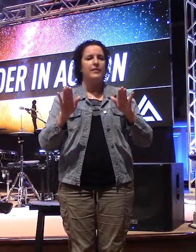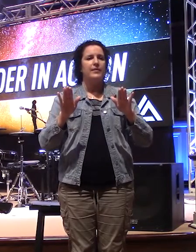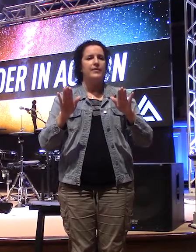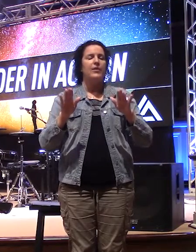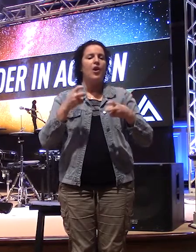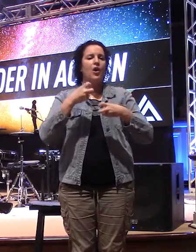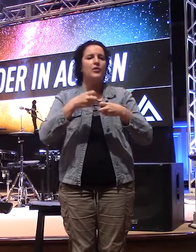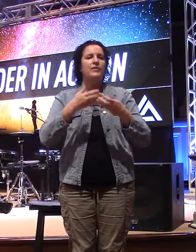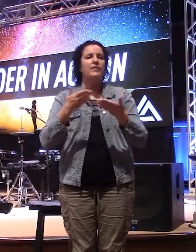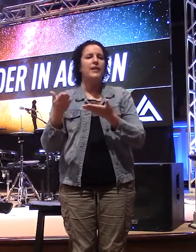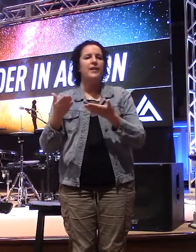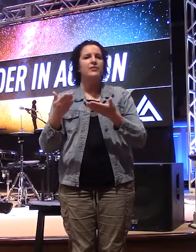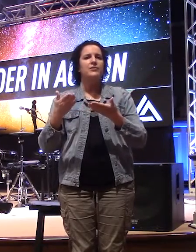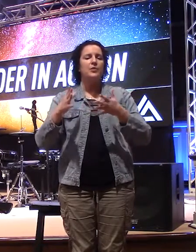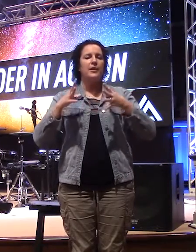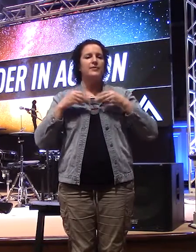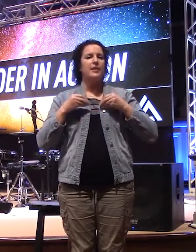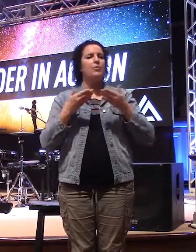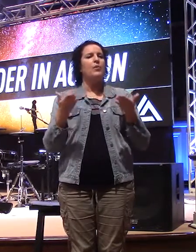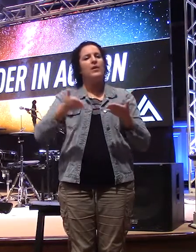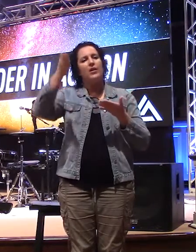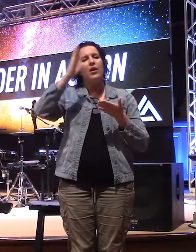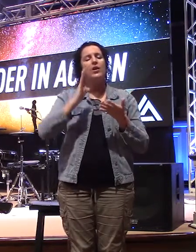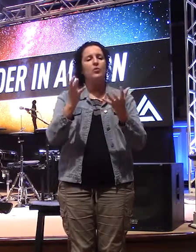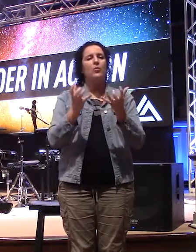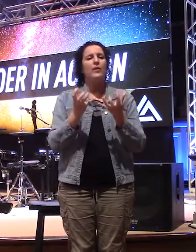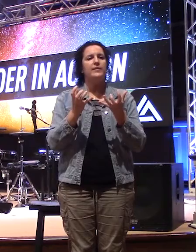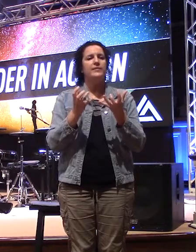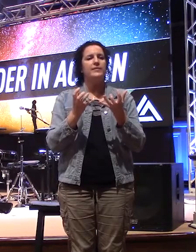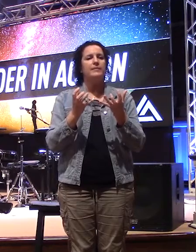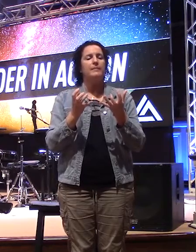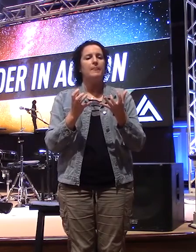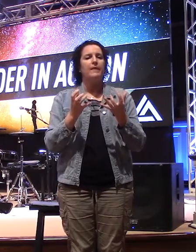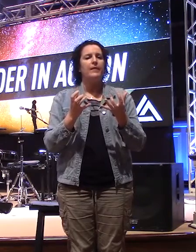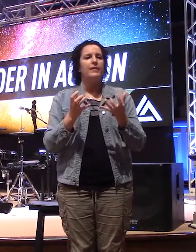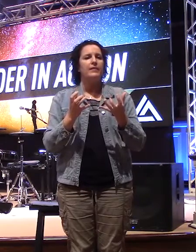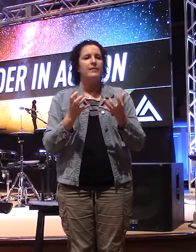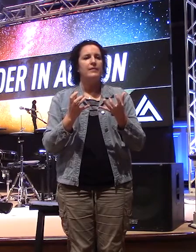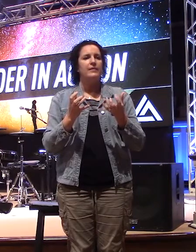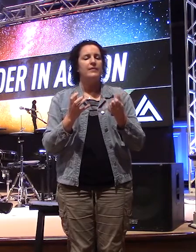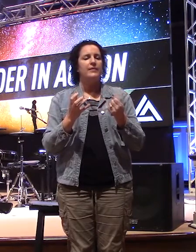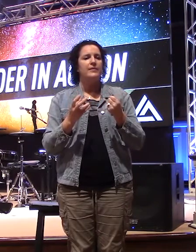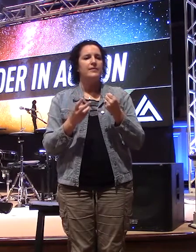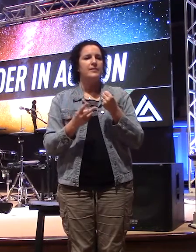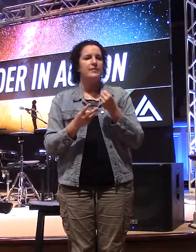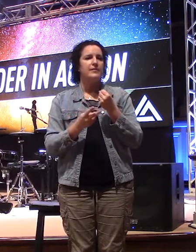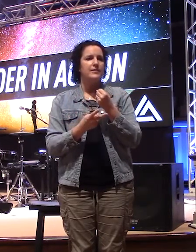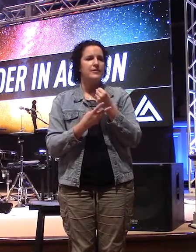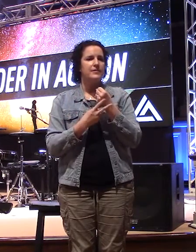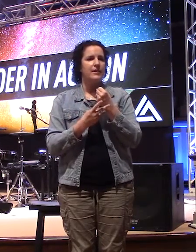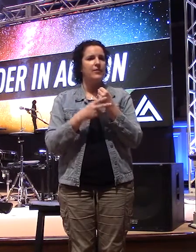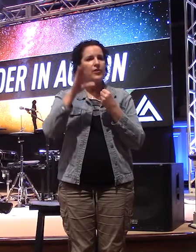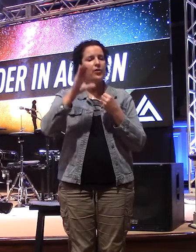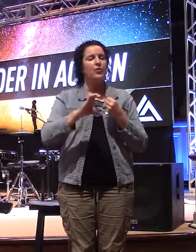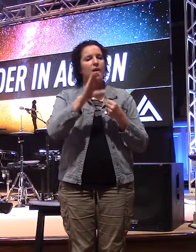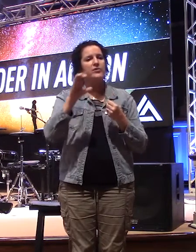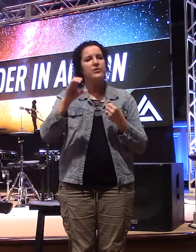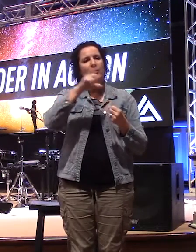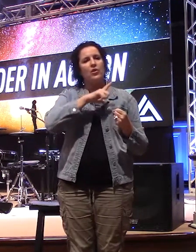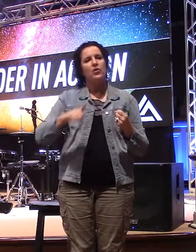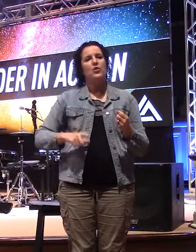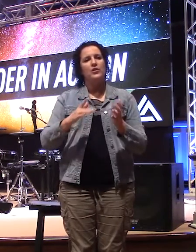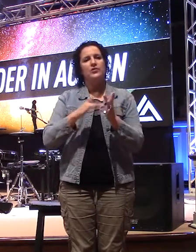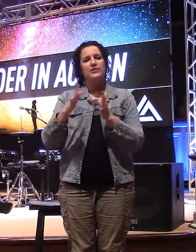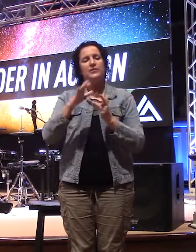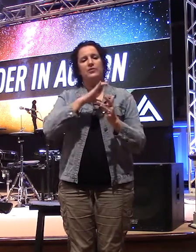wants. Paul said in Galatians 4:16, God forbid that I should glory, save in the cross of our Lord Jesus Christ. That's what you're going to